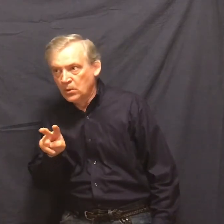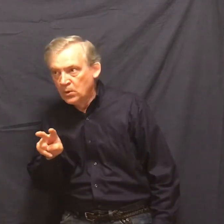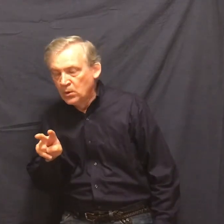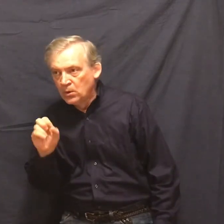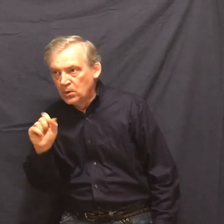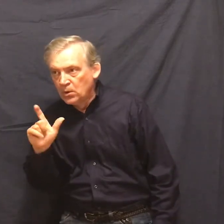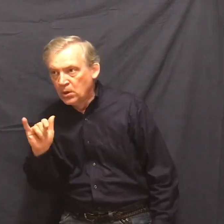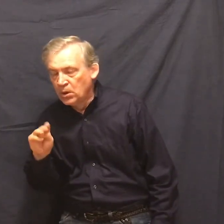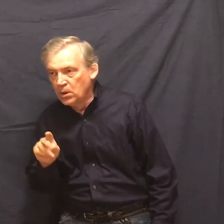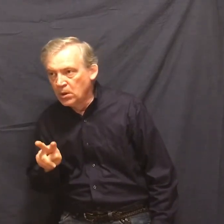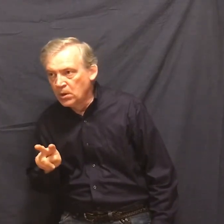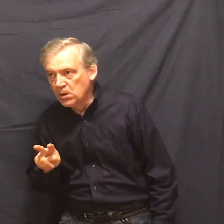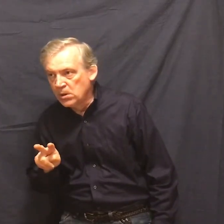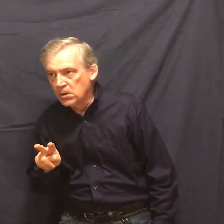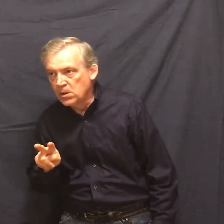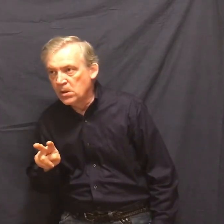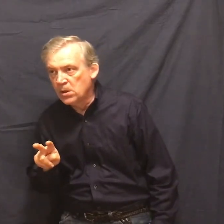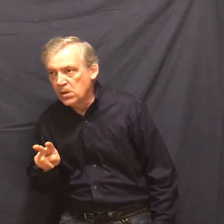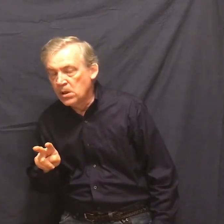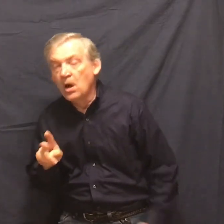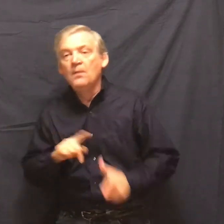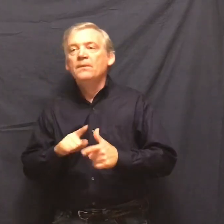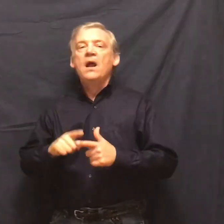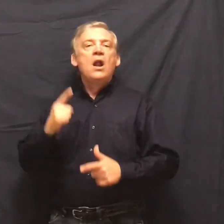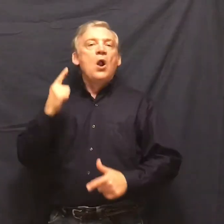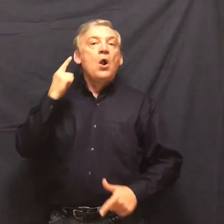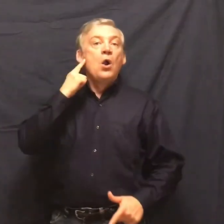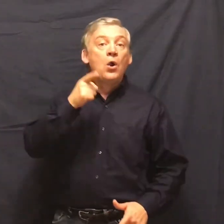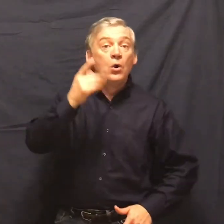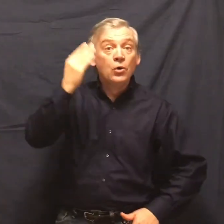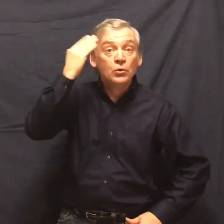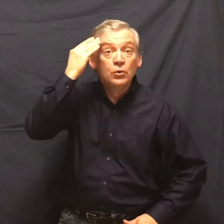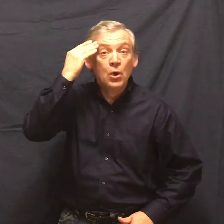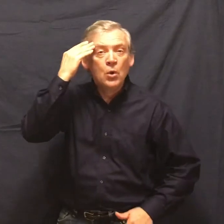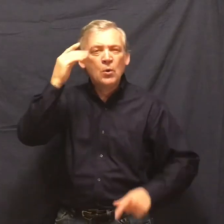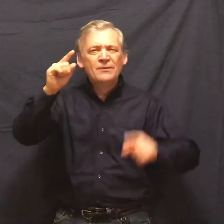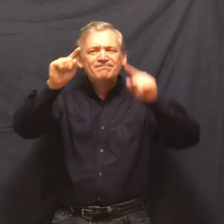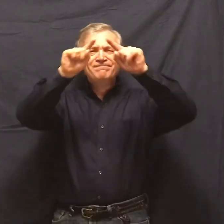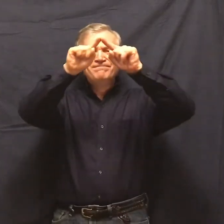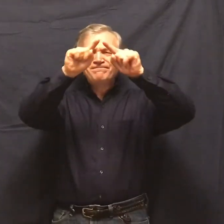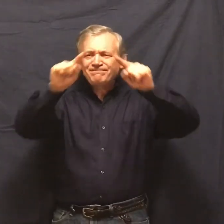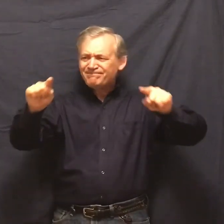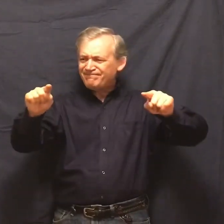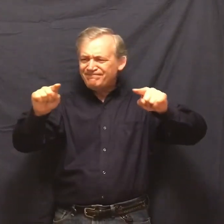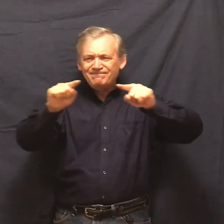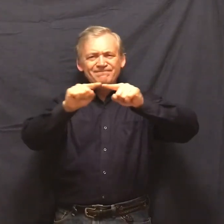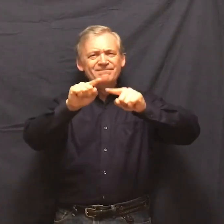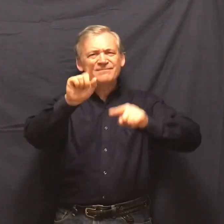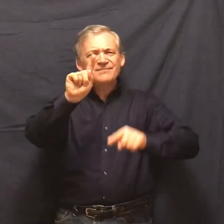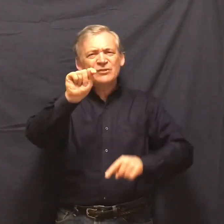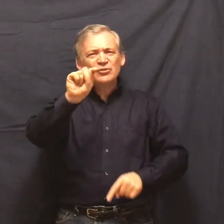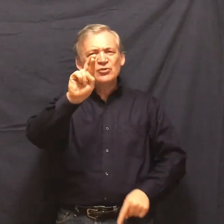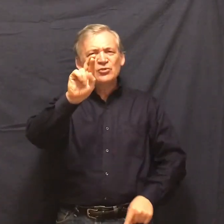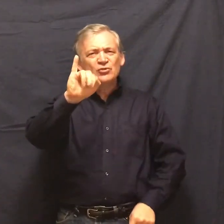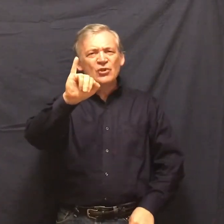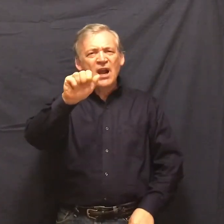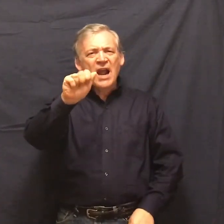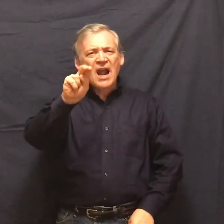Suddenly, a triangle began to ring outside, slowly at first, and then faster and faster until the beat of